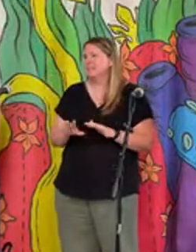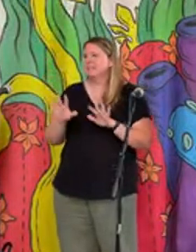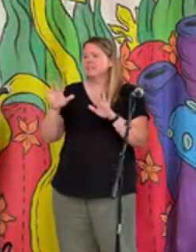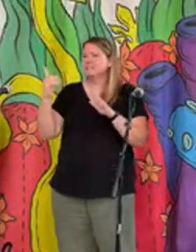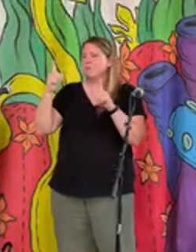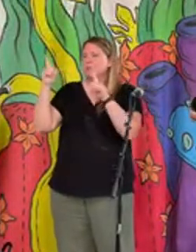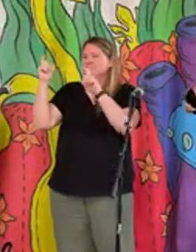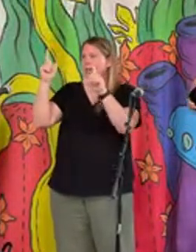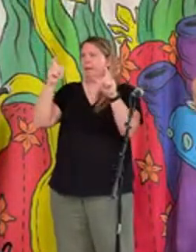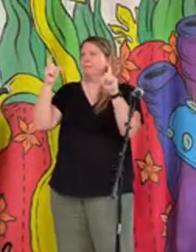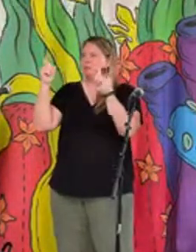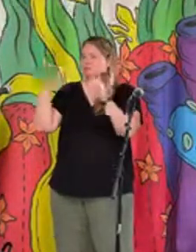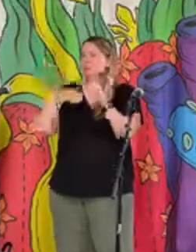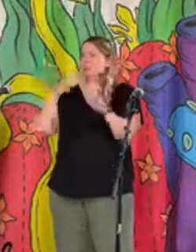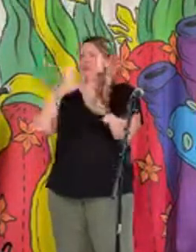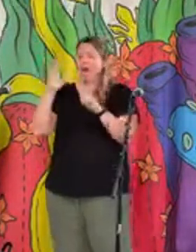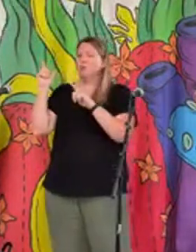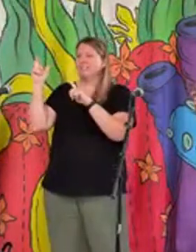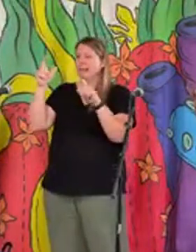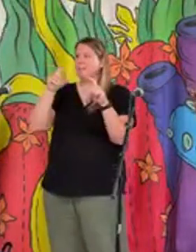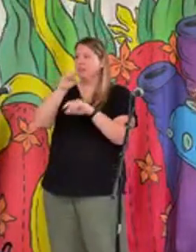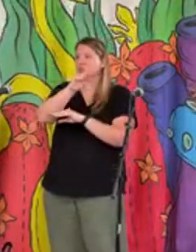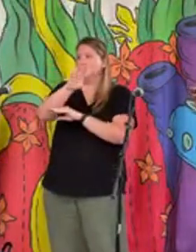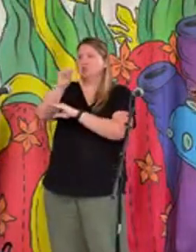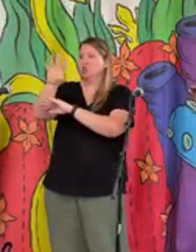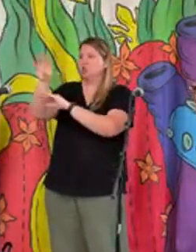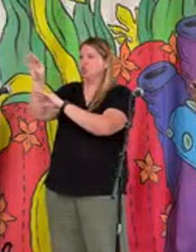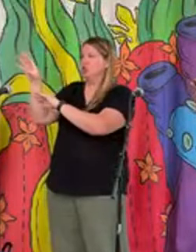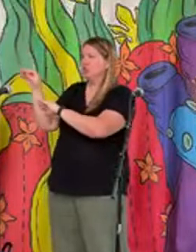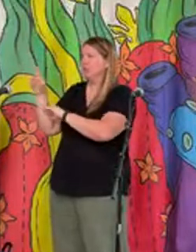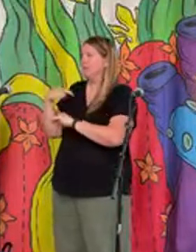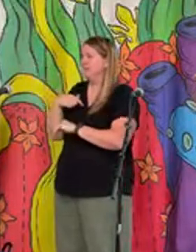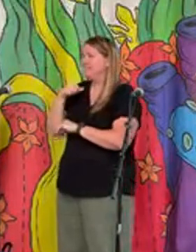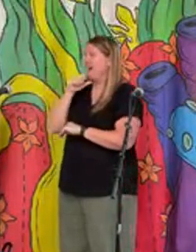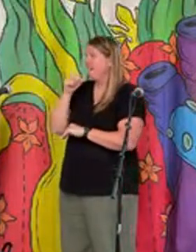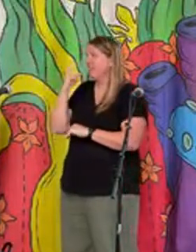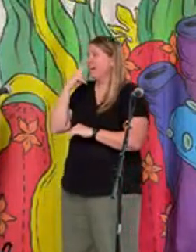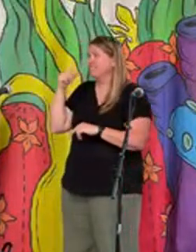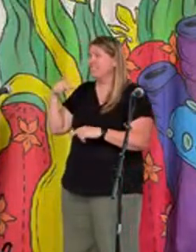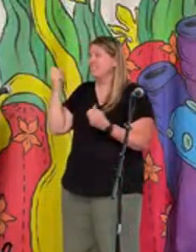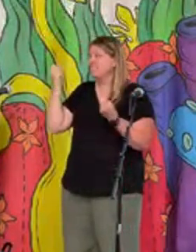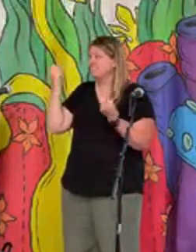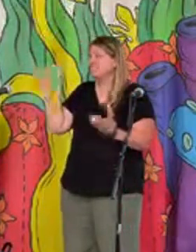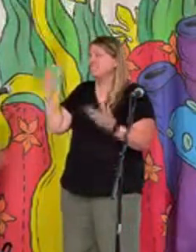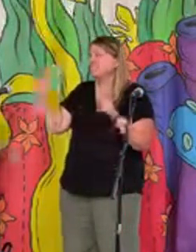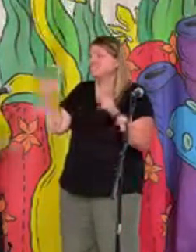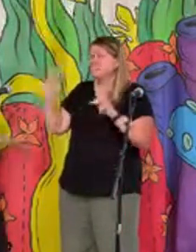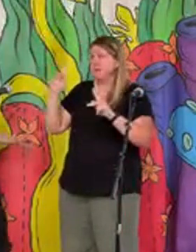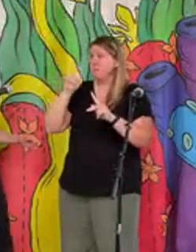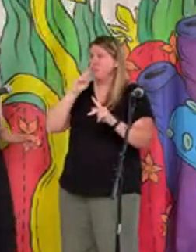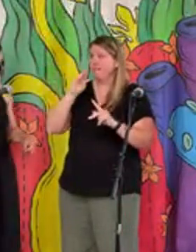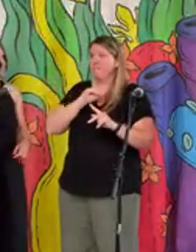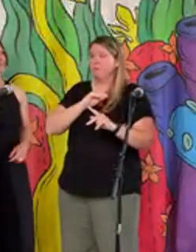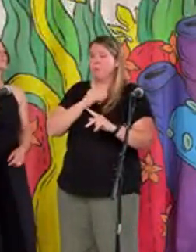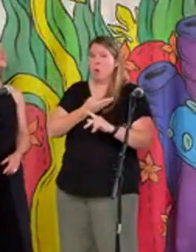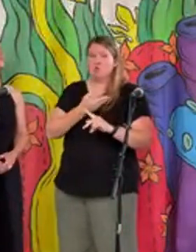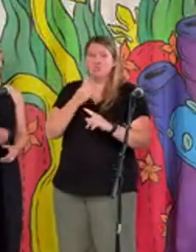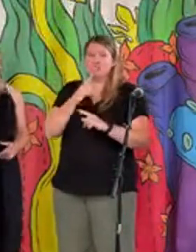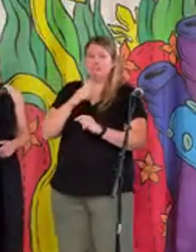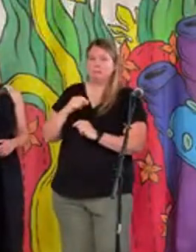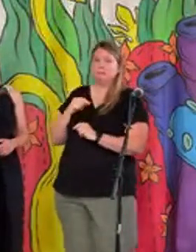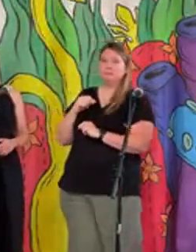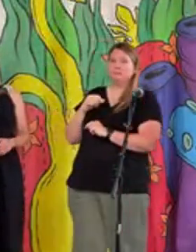take pictures. I'm going to take your picture. Because I've not seen this many people for poetry. And I'm going to get you guys